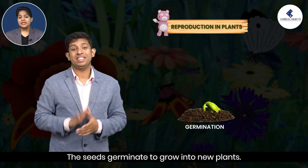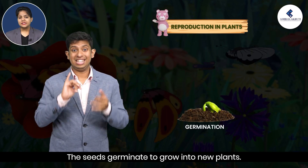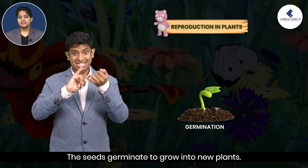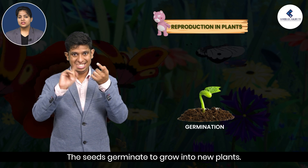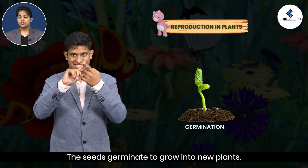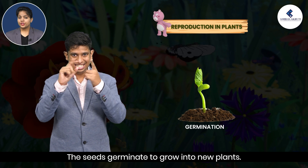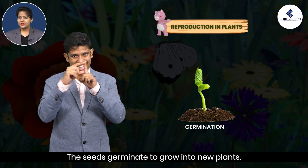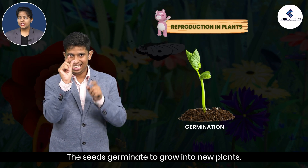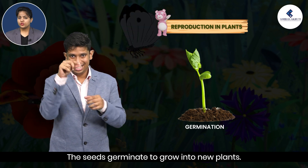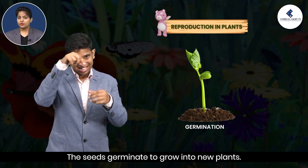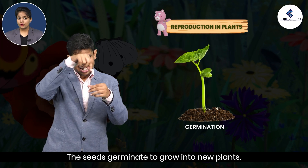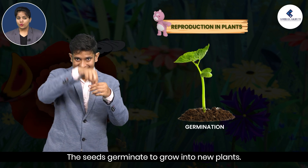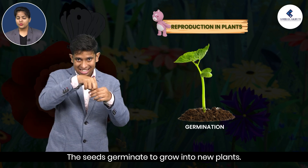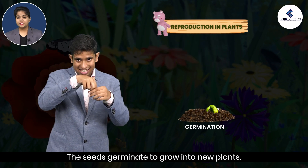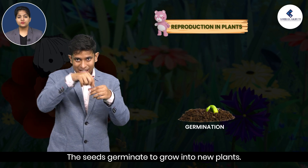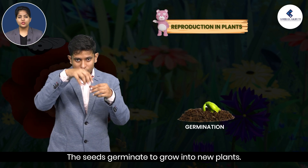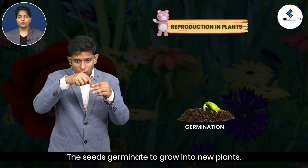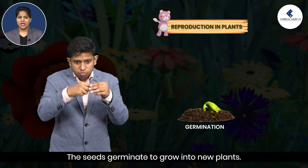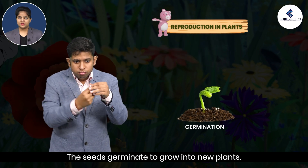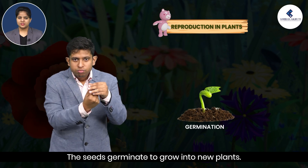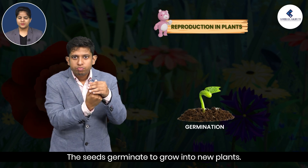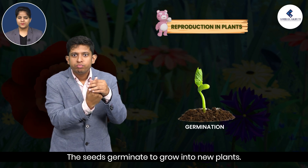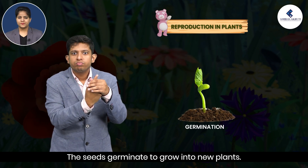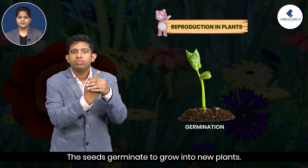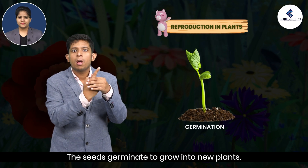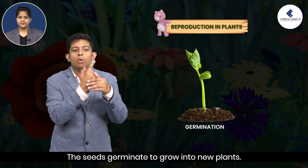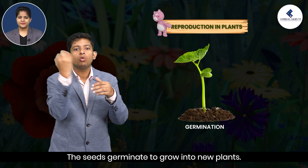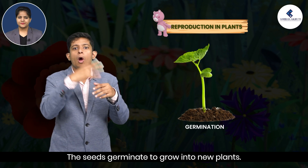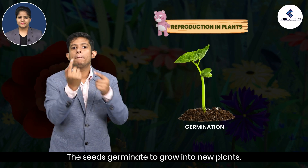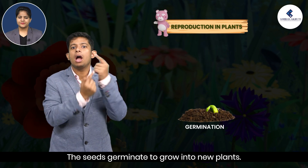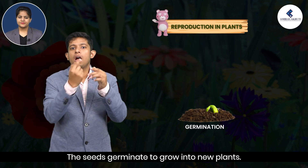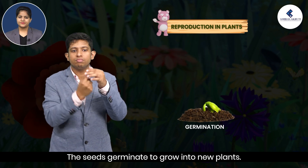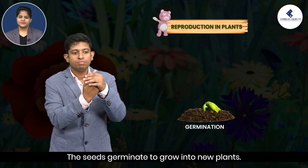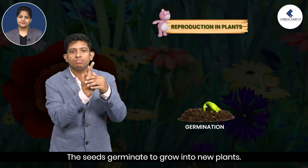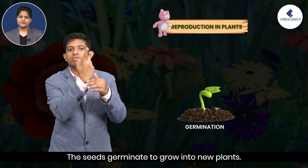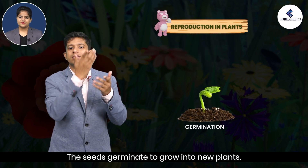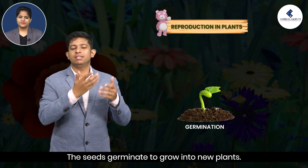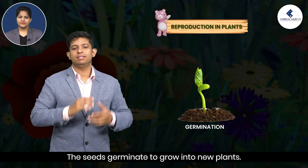The seeds germinate to grow into new plants.